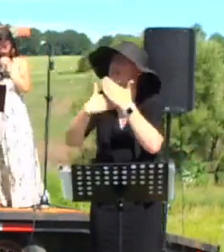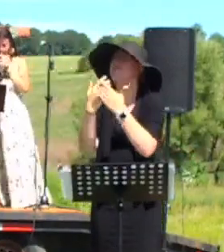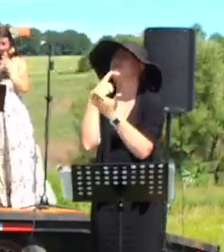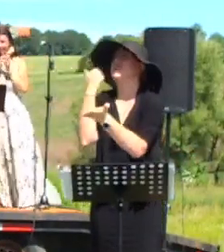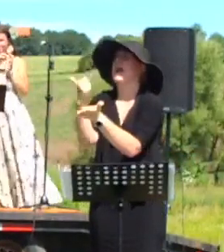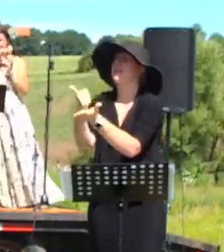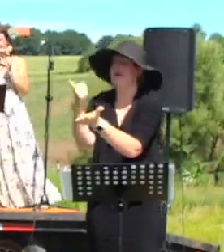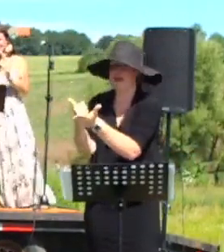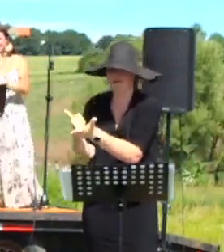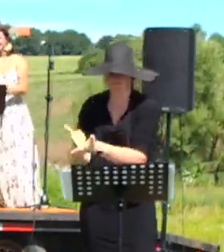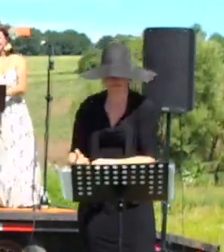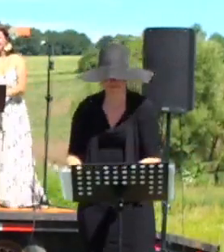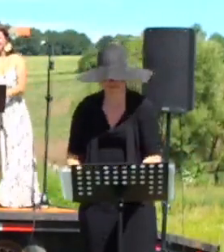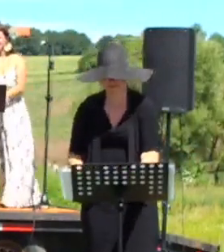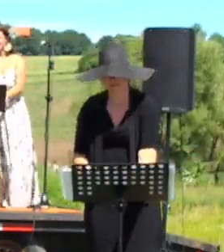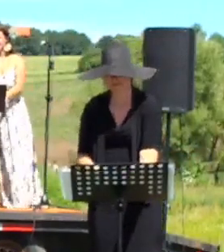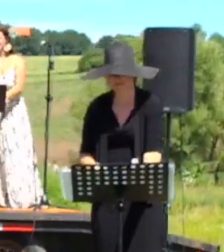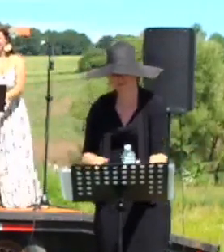Amen.